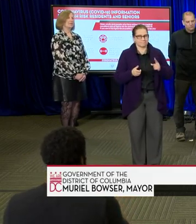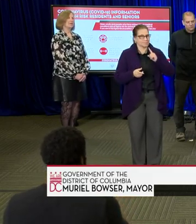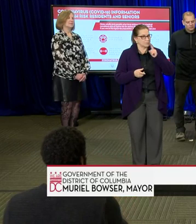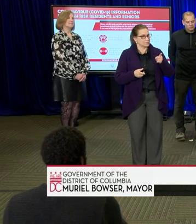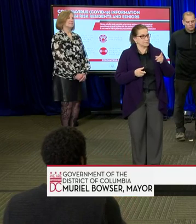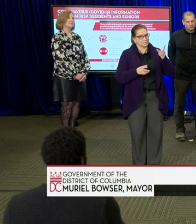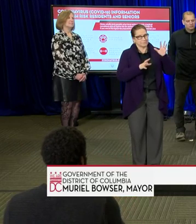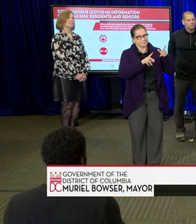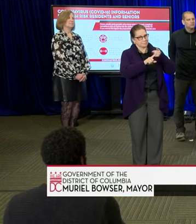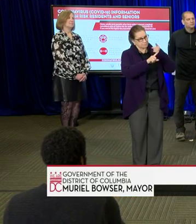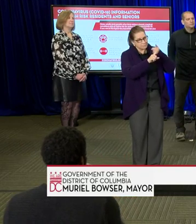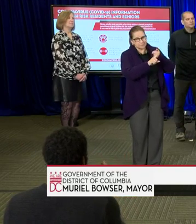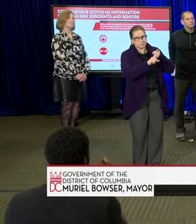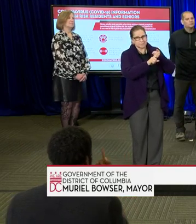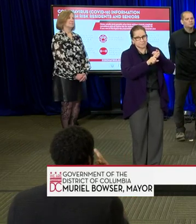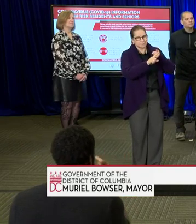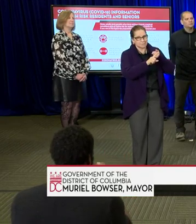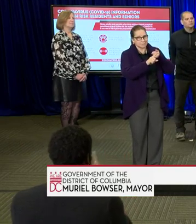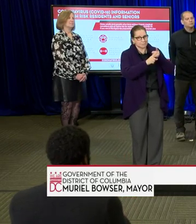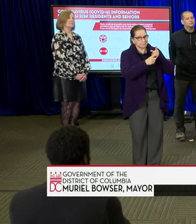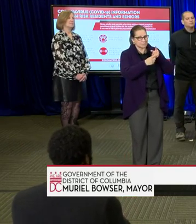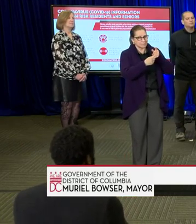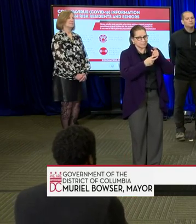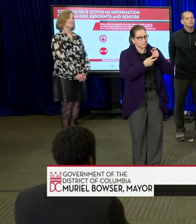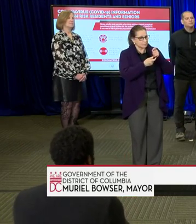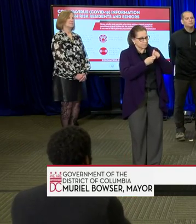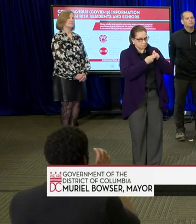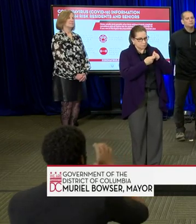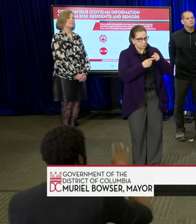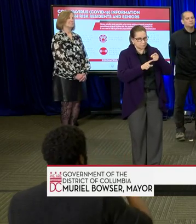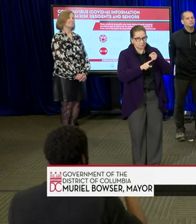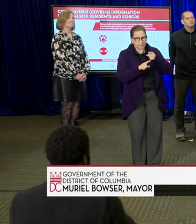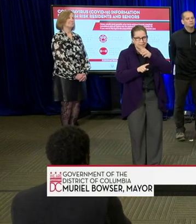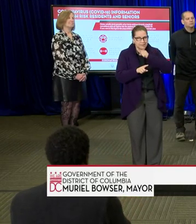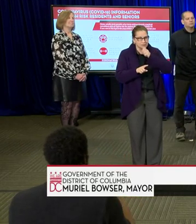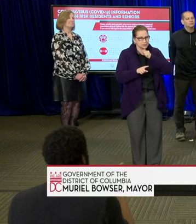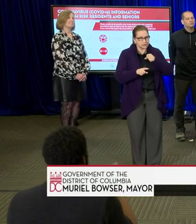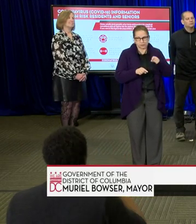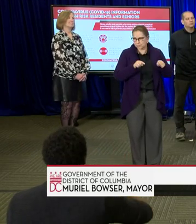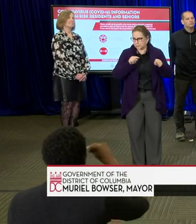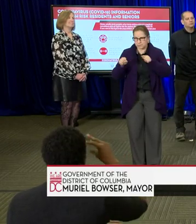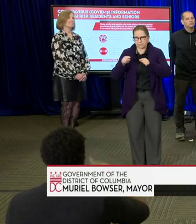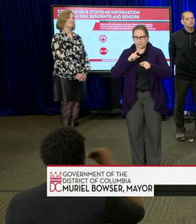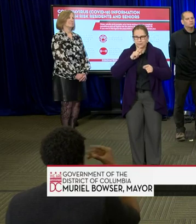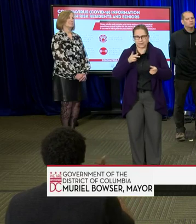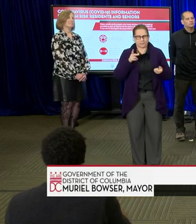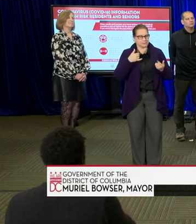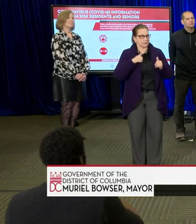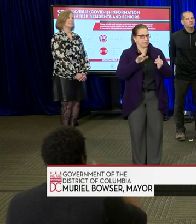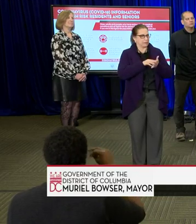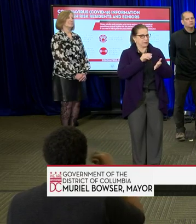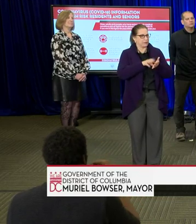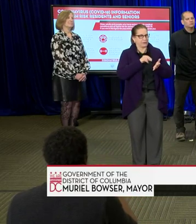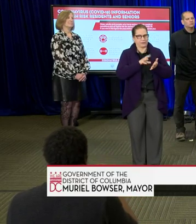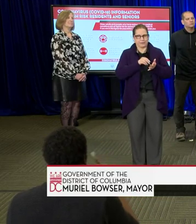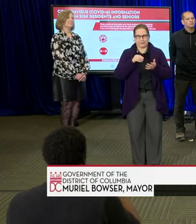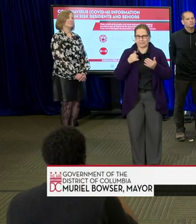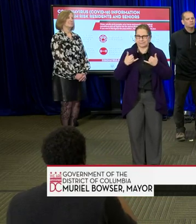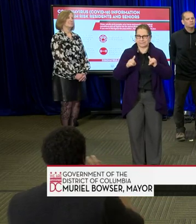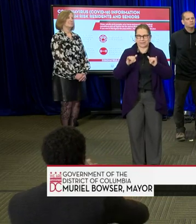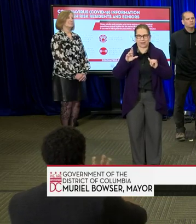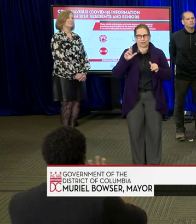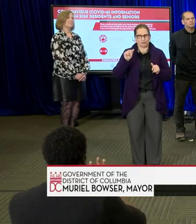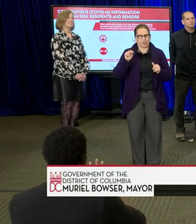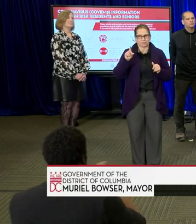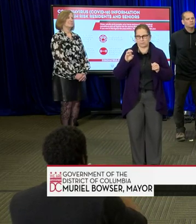individuals being impacted in the district at this time. There's still a lot that we are learning about the impact of COVID-19 on